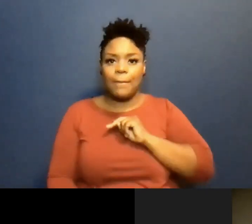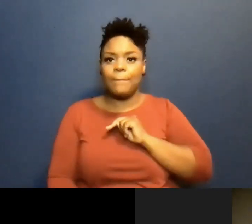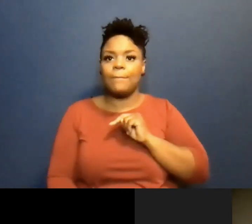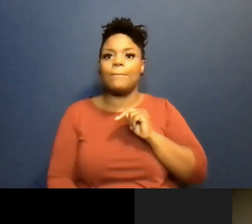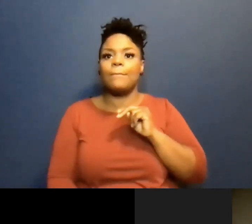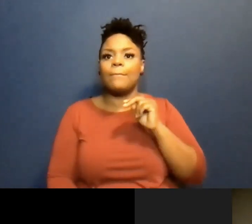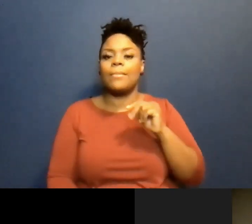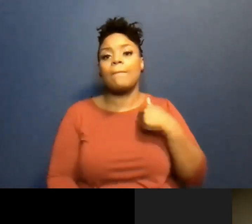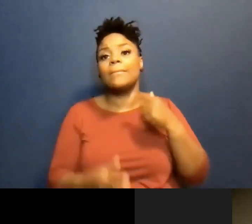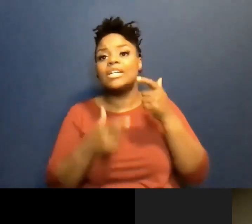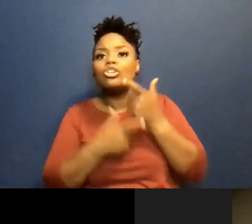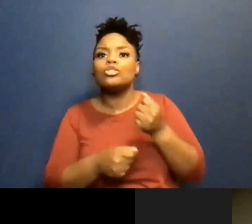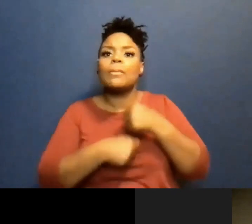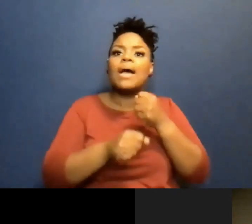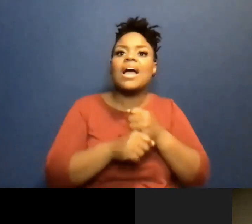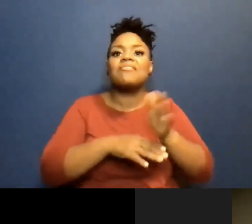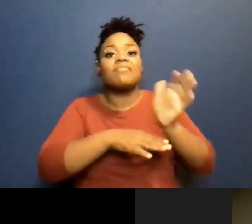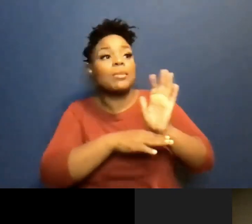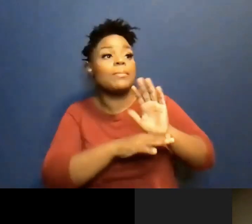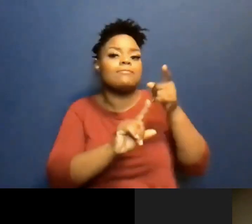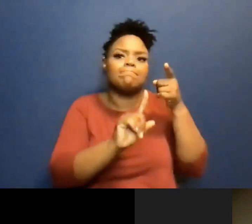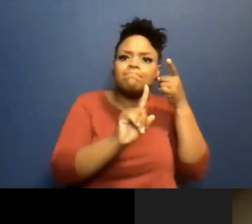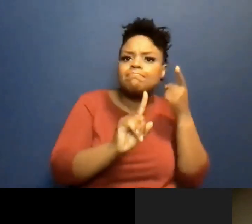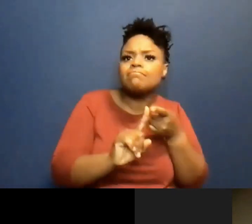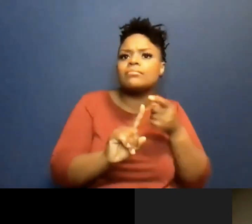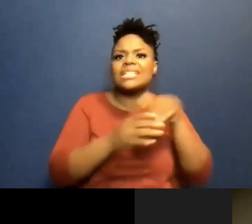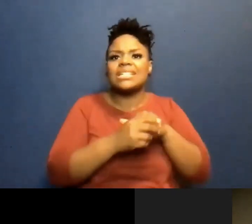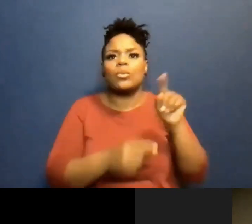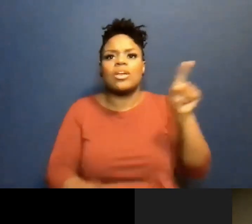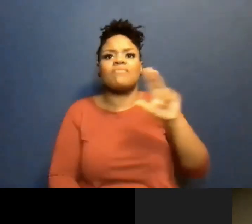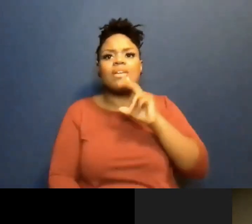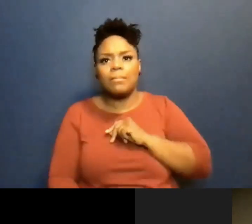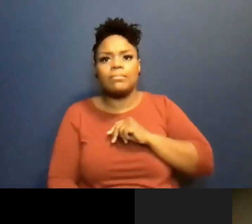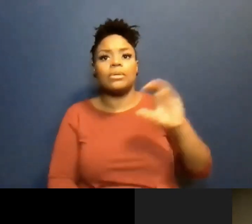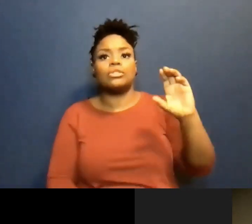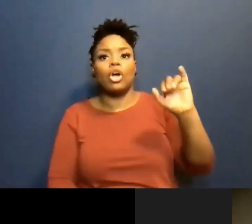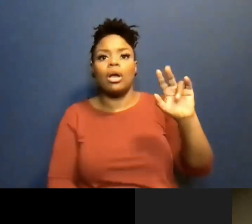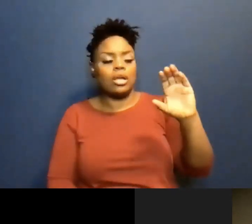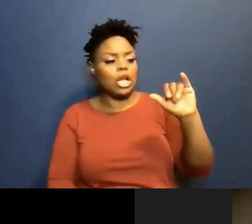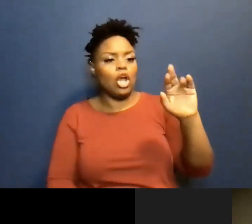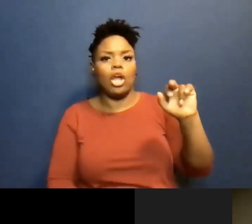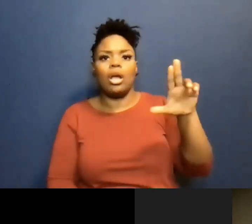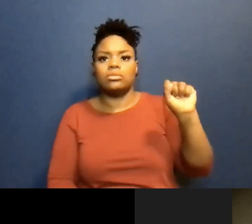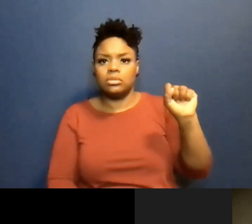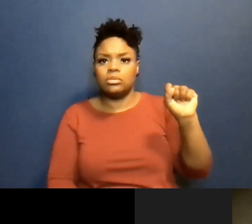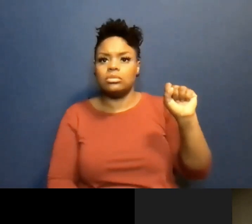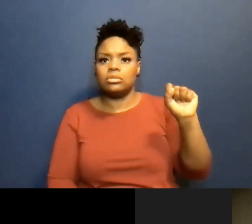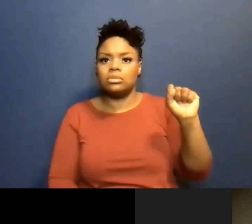And then she told me that she would be interested in documenting more of my personal life, because she's one of my close friends, and